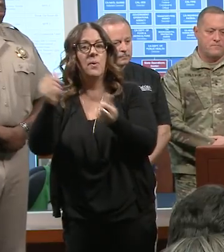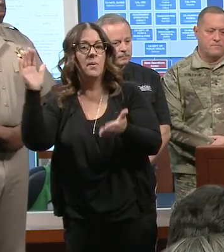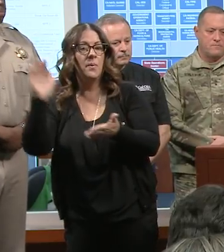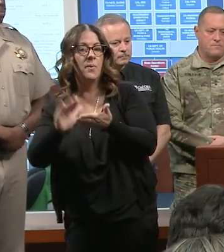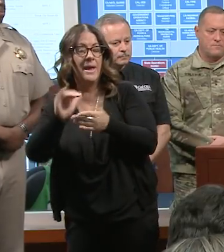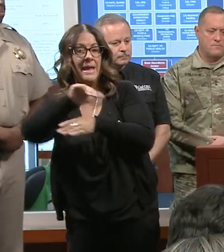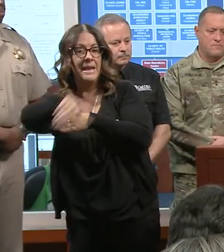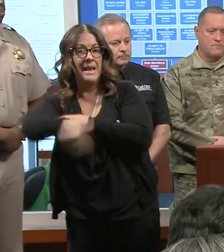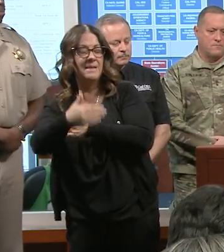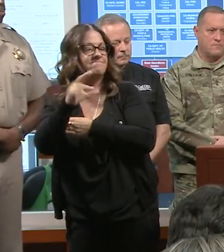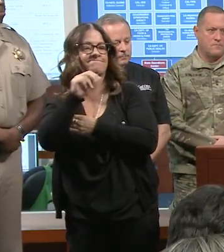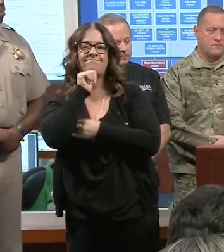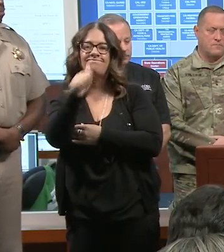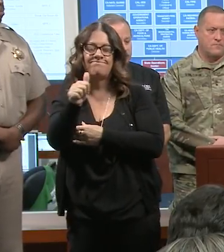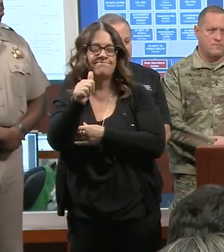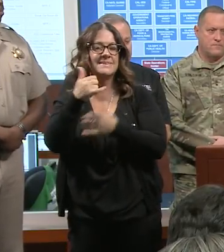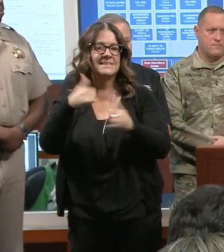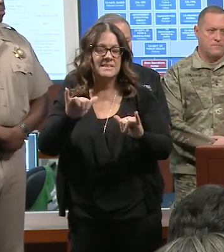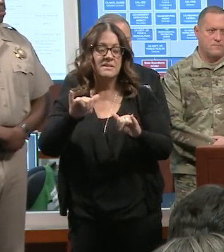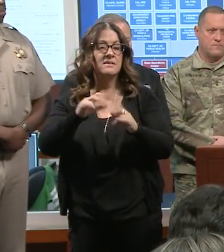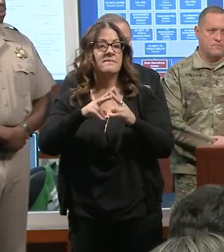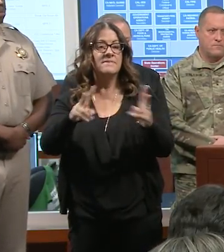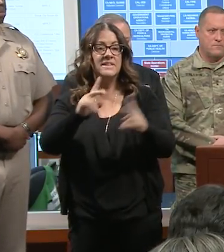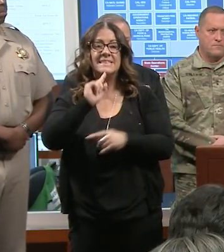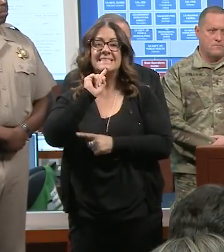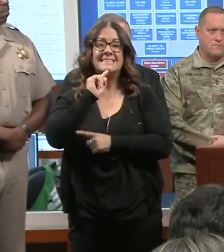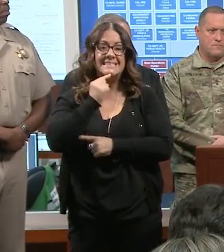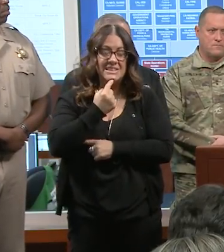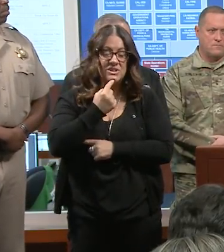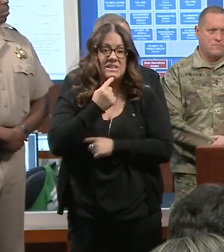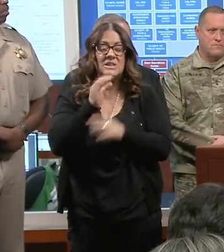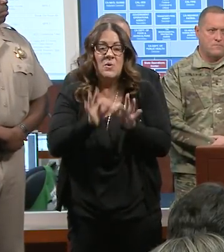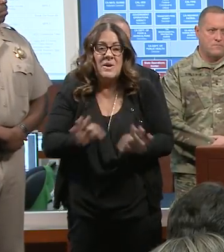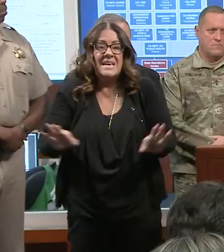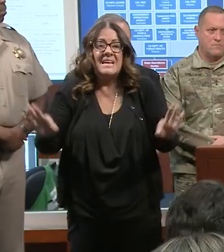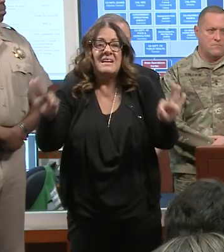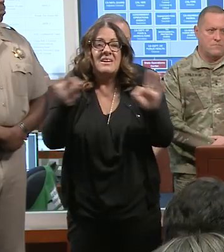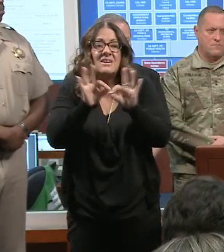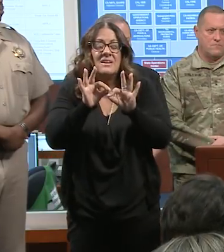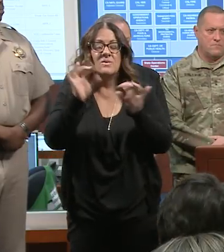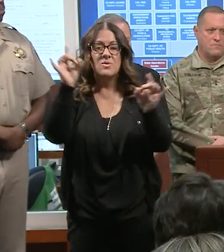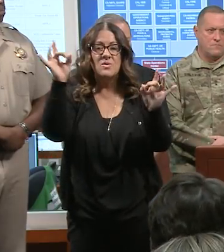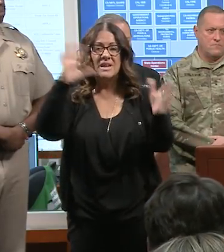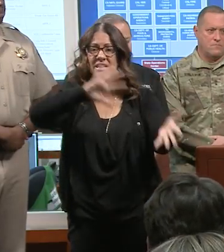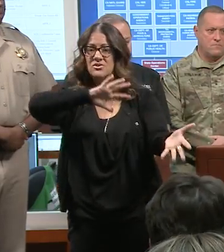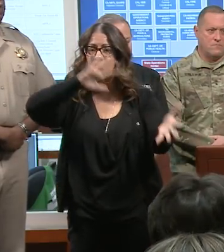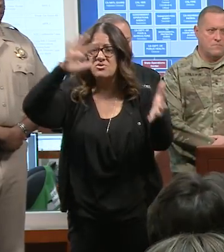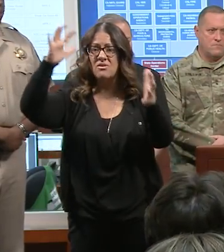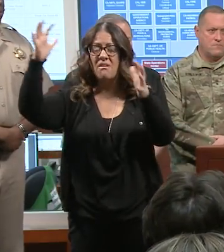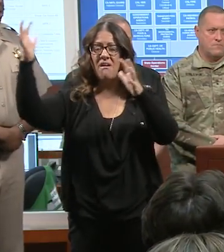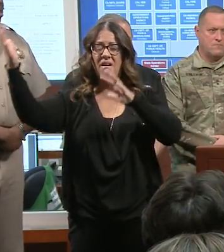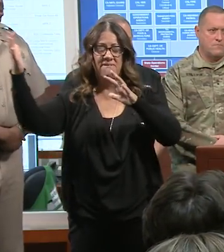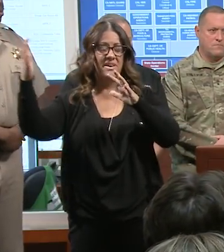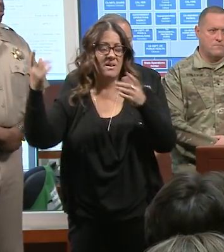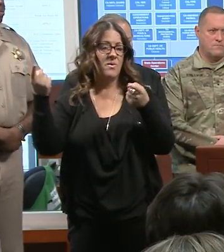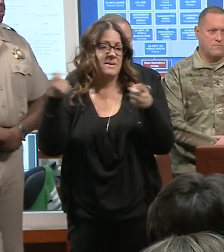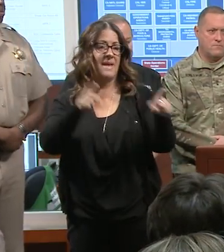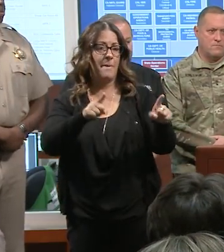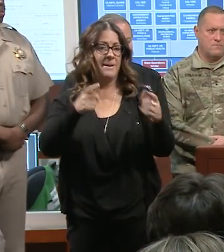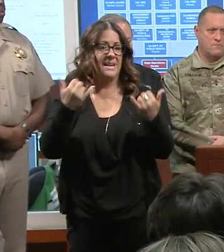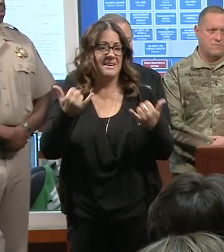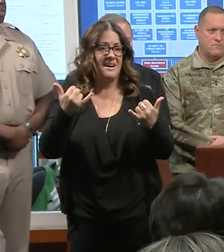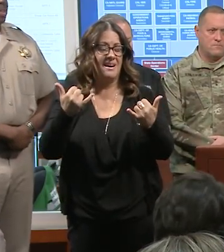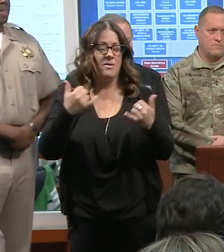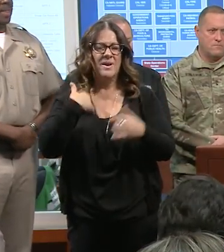no mistake, this is a serious, critical, catastrophic event. We have over